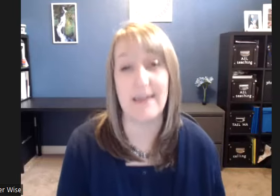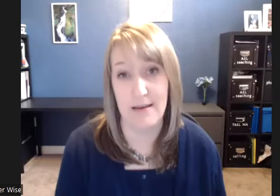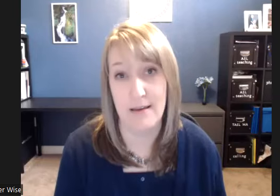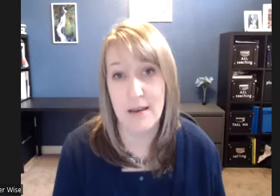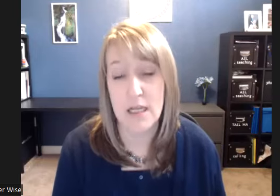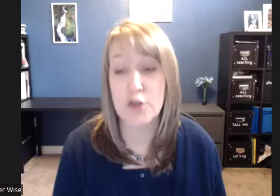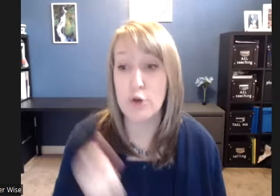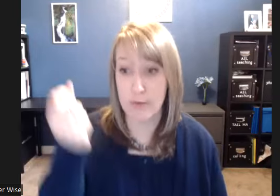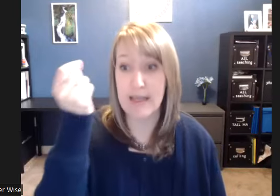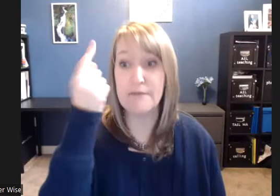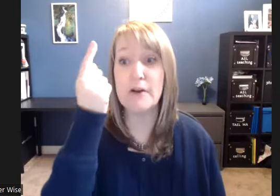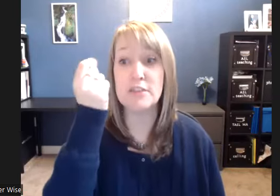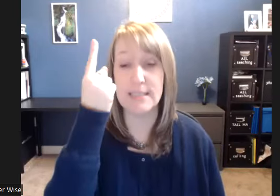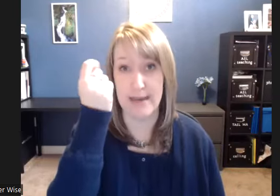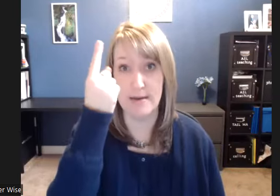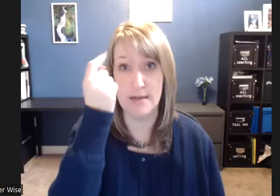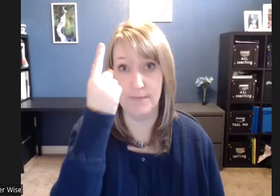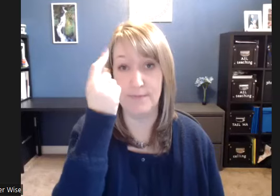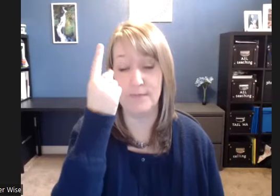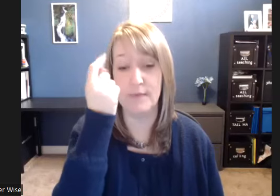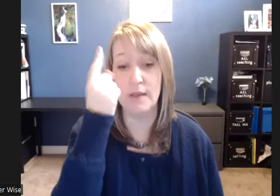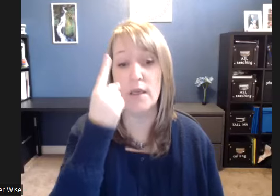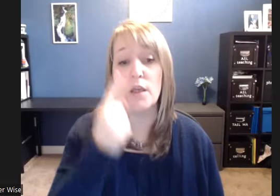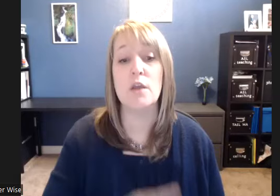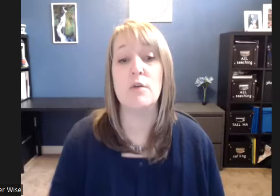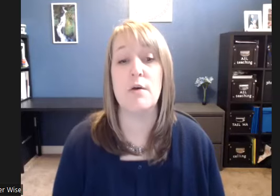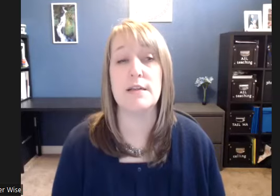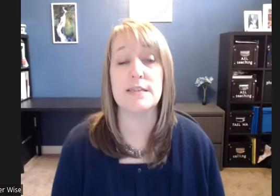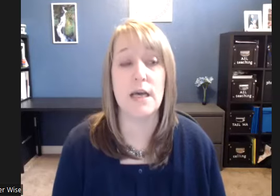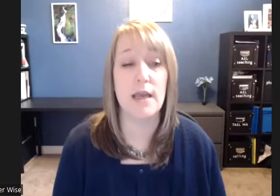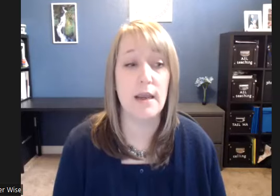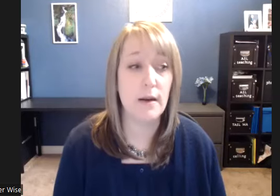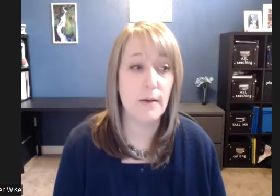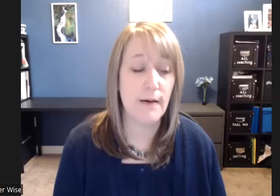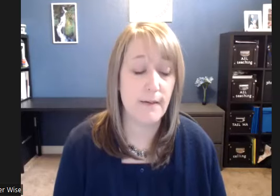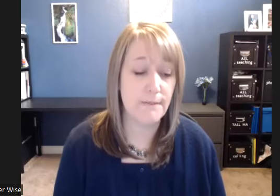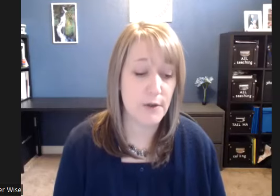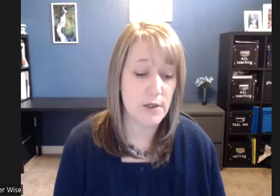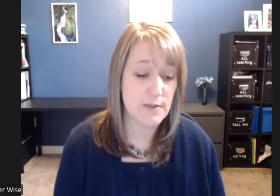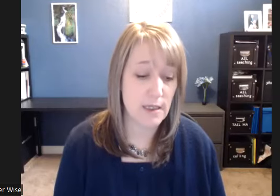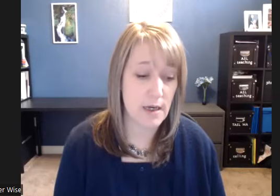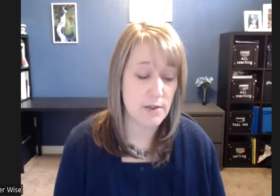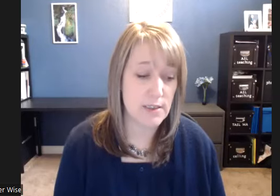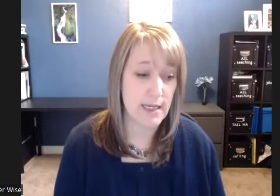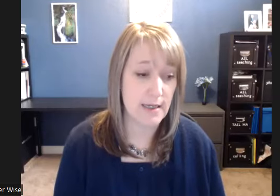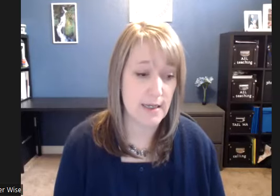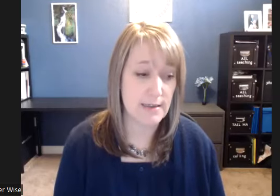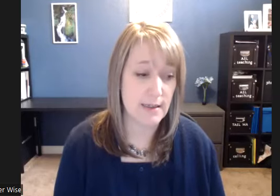understanding. Now, you know the sign for understand. You know the sign for using understand as